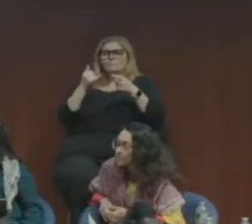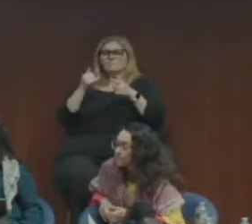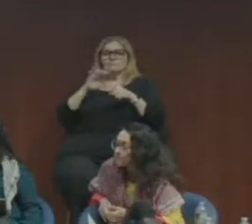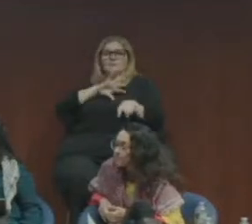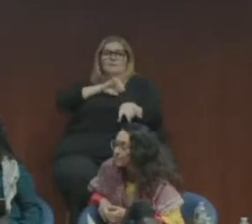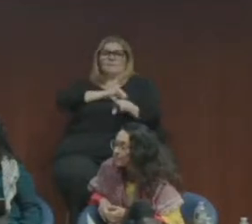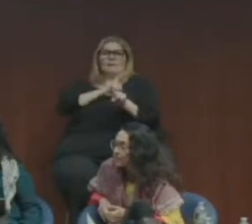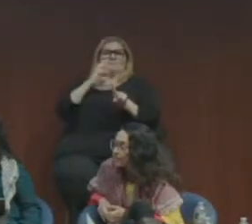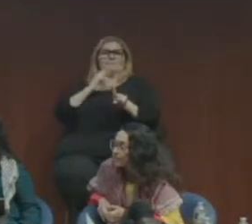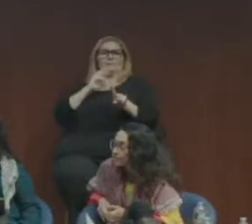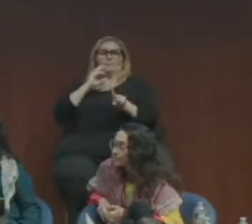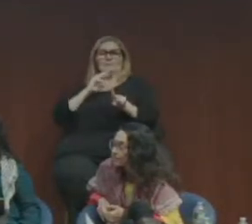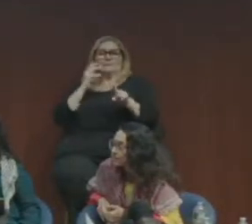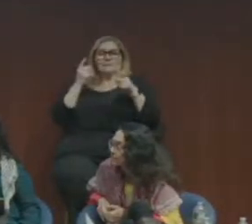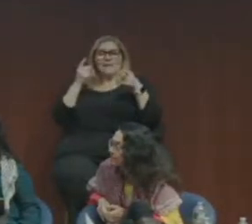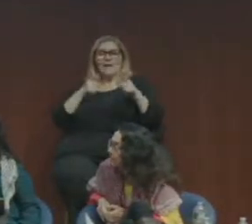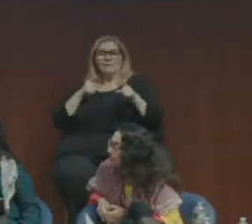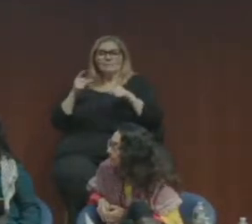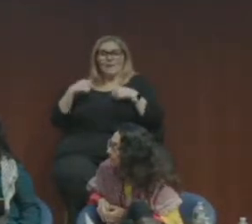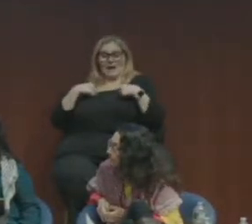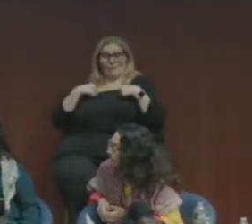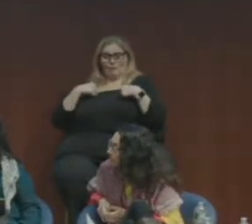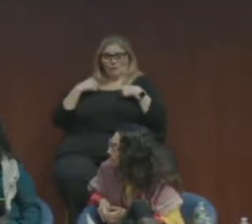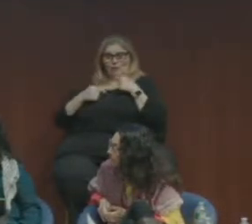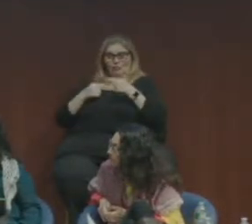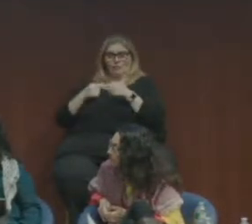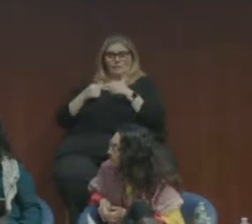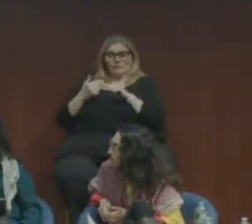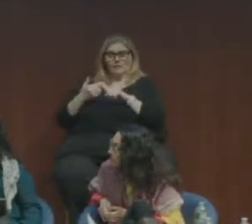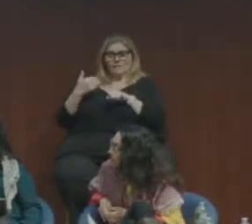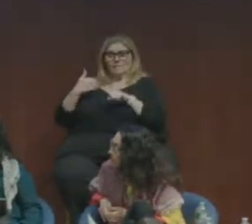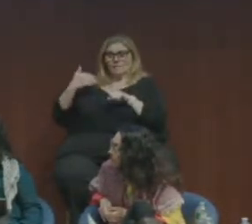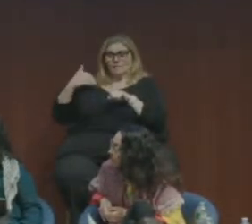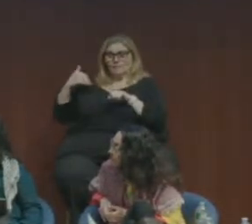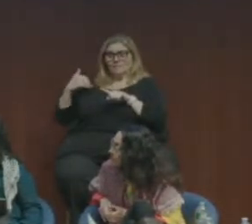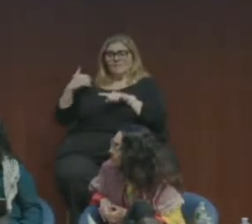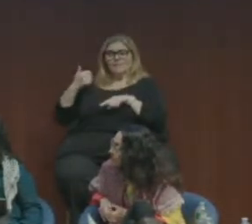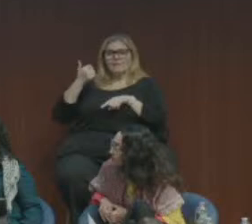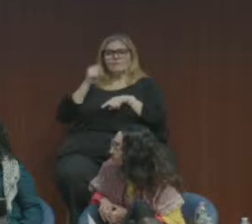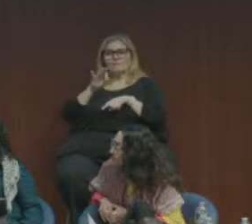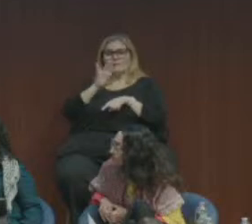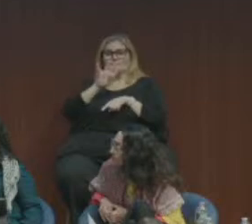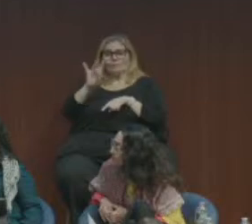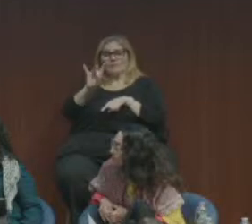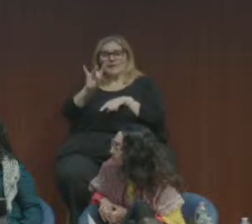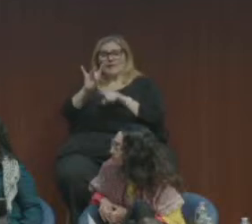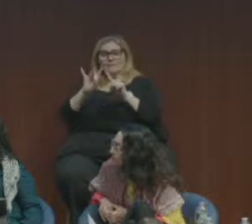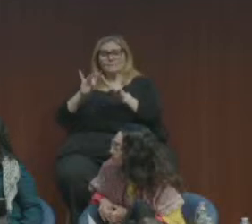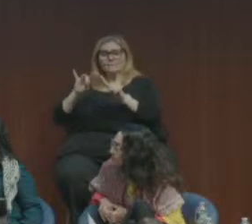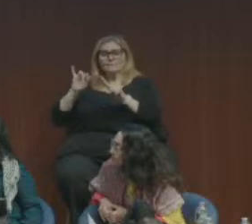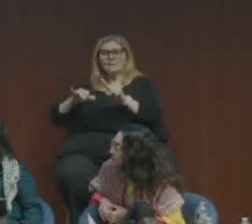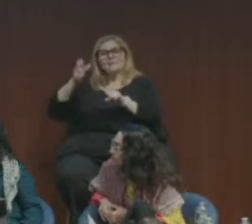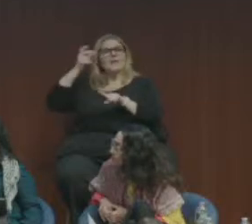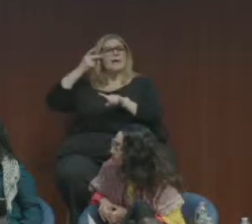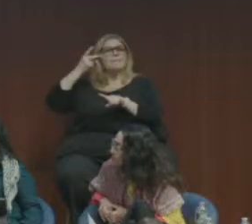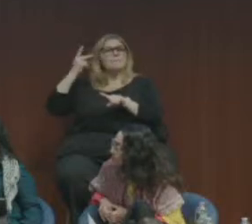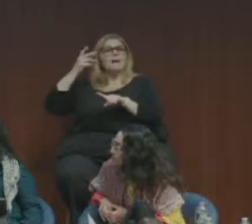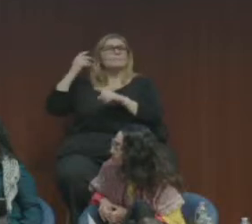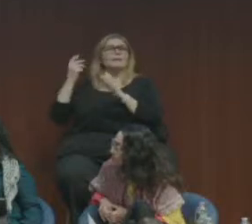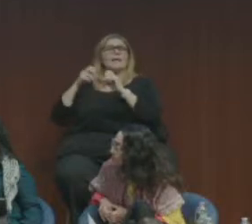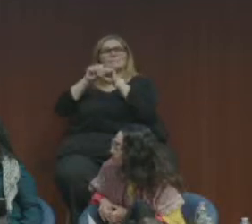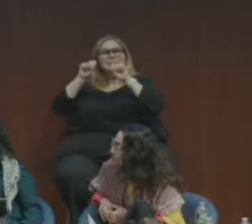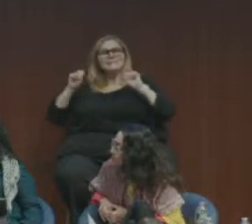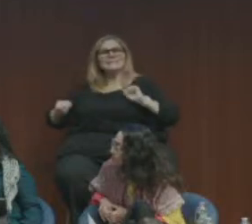Palestinian experience, our generation from the Nakba from the 1948, their memory has been